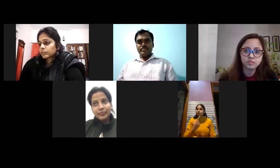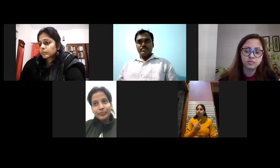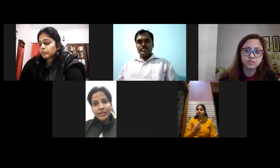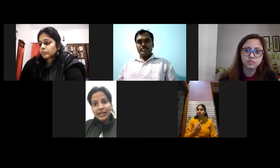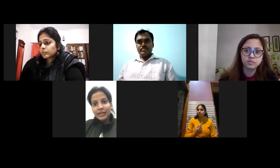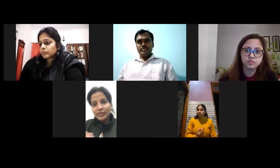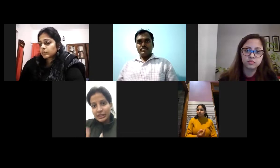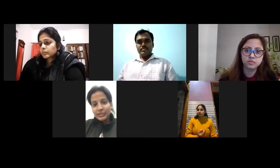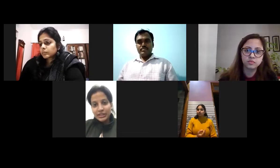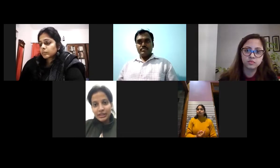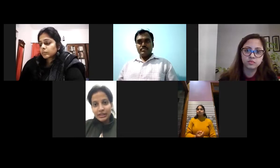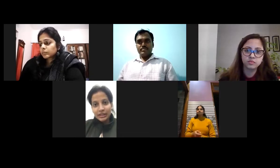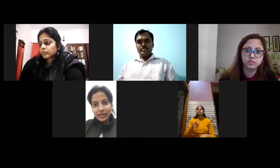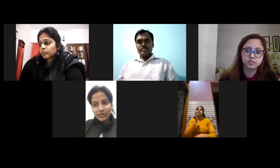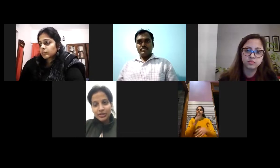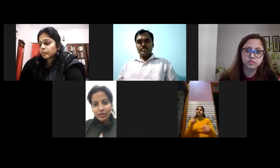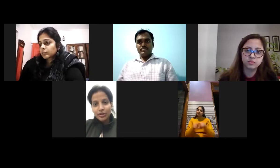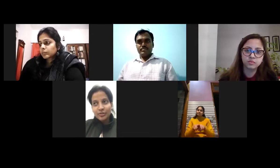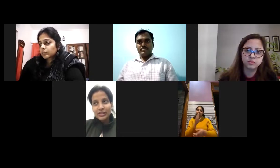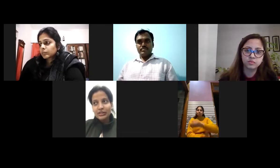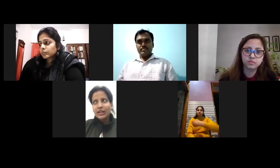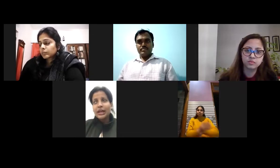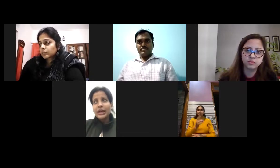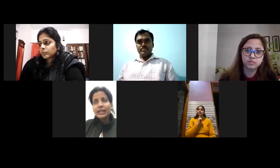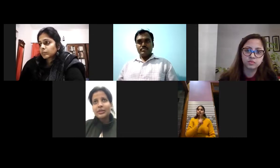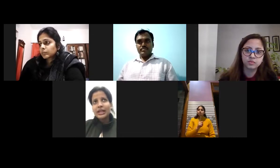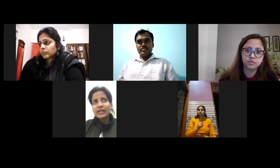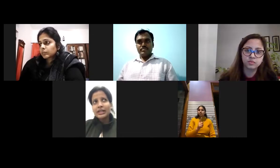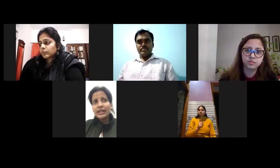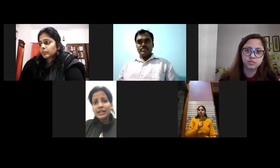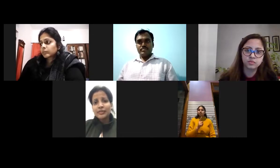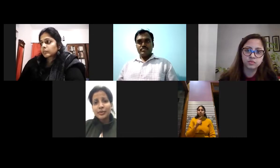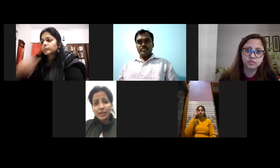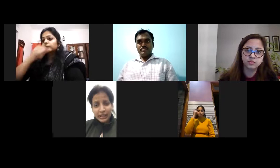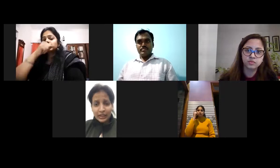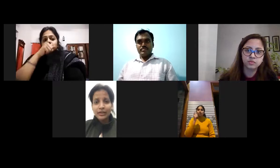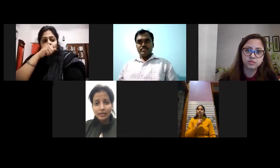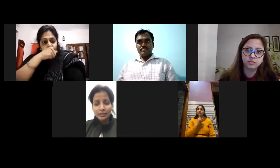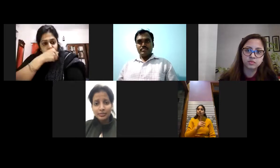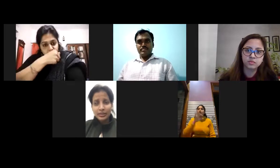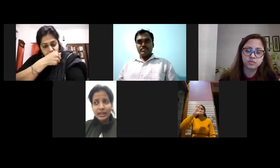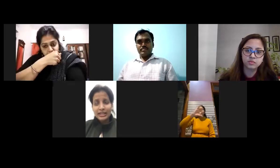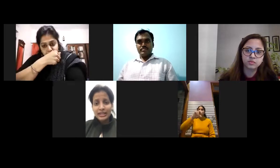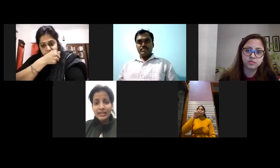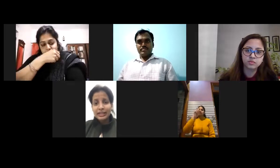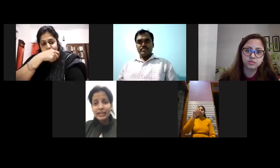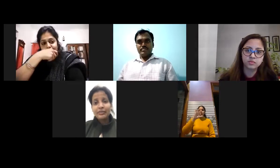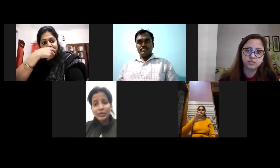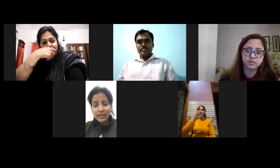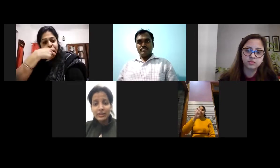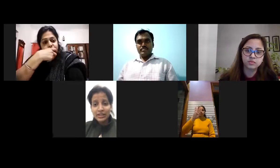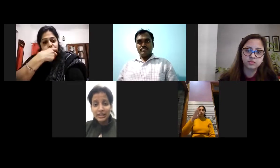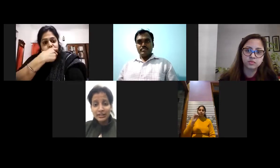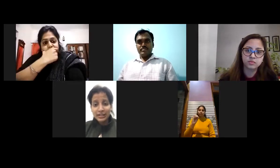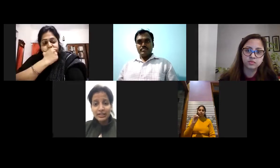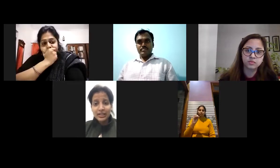a kind of disability that was thought of. But I think by 1914, as late as 1914,